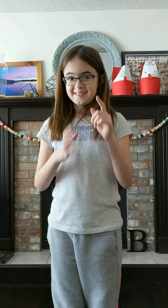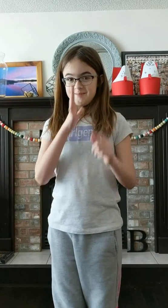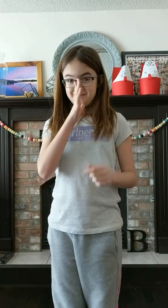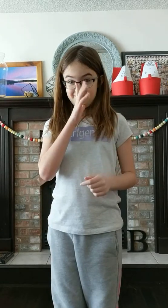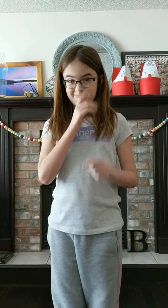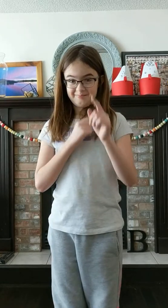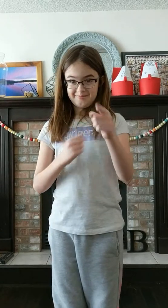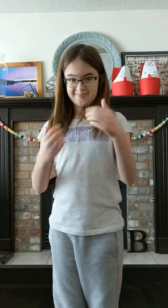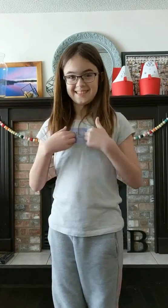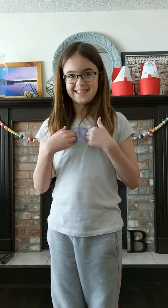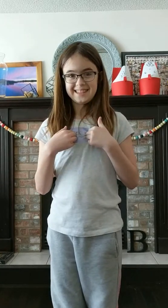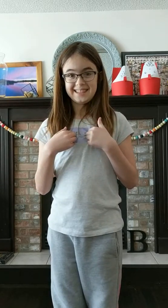go.